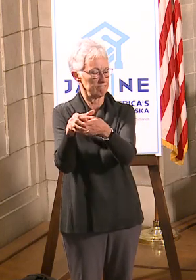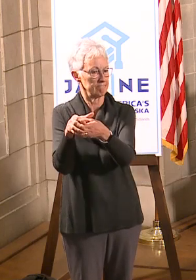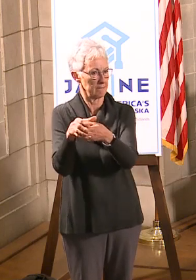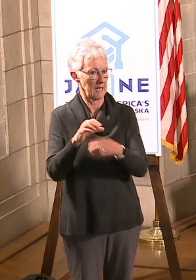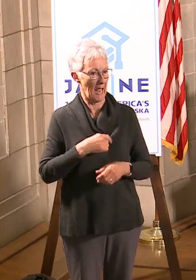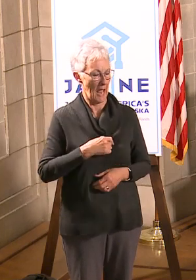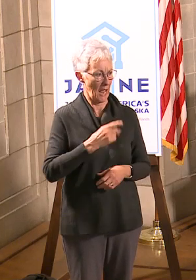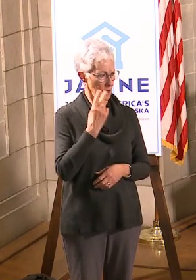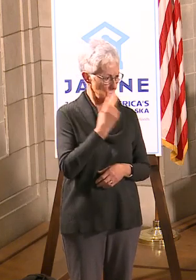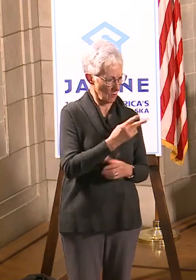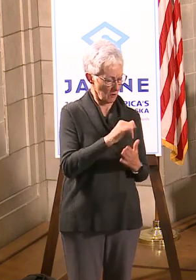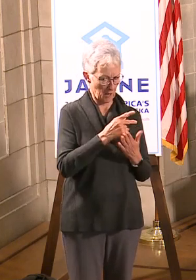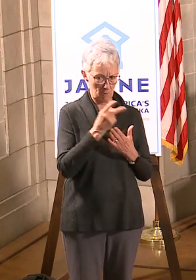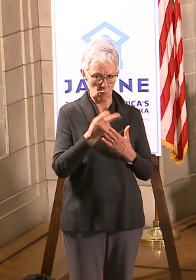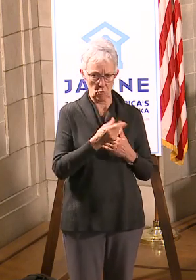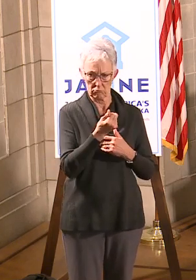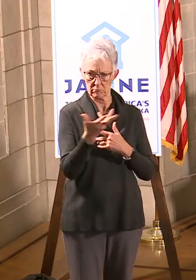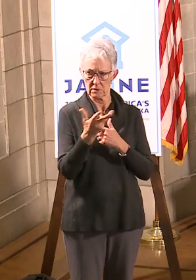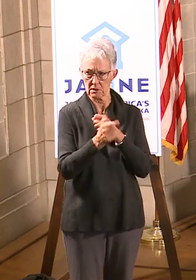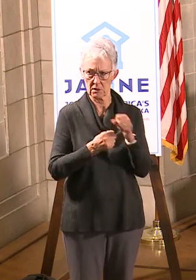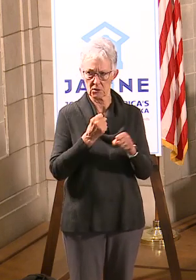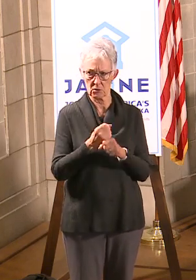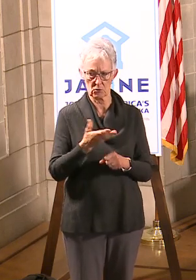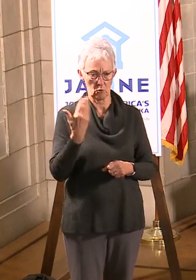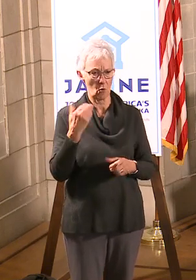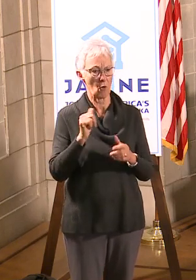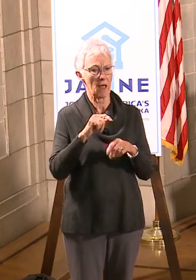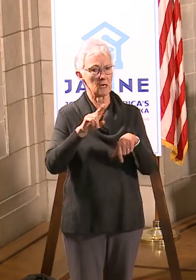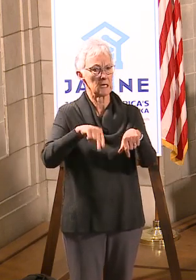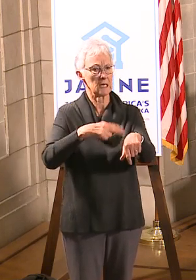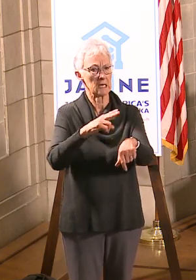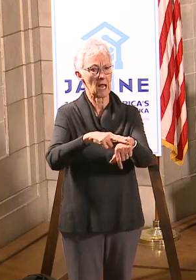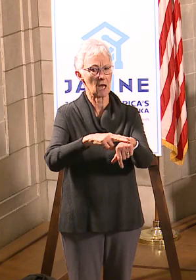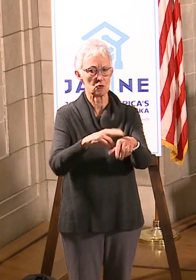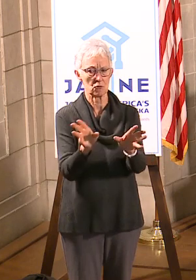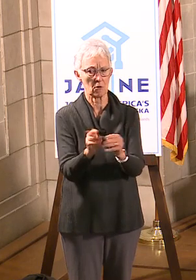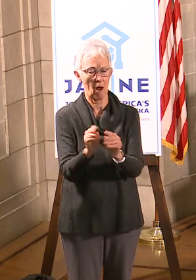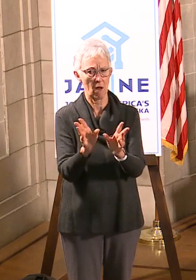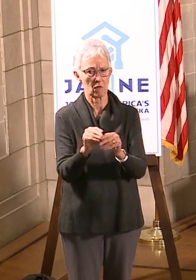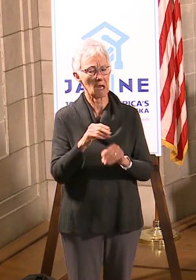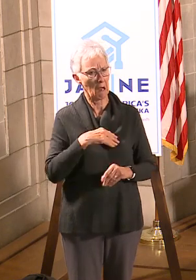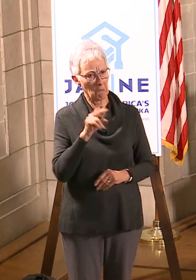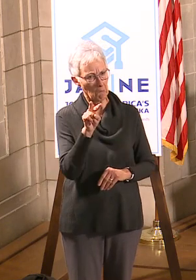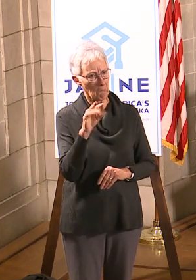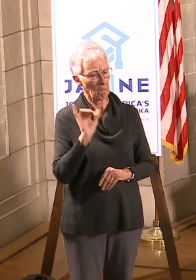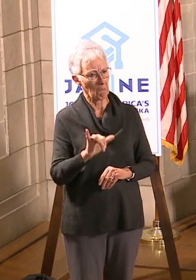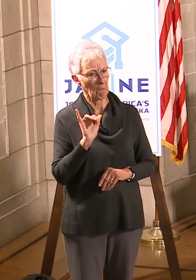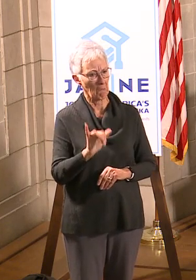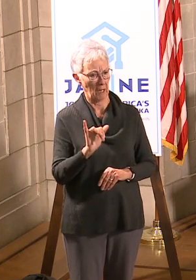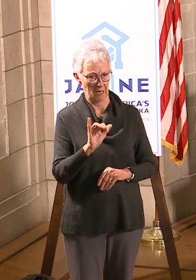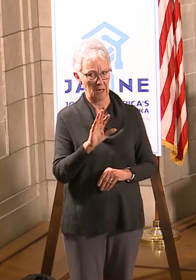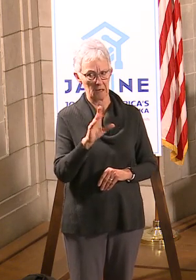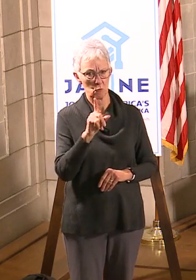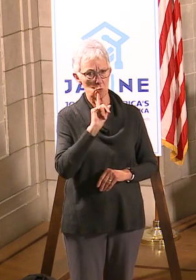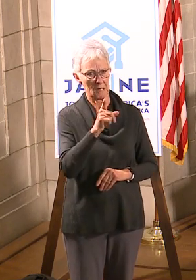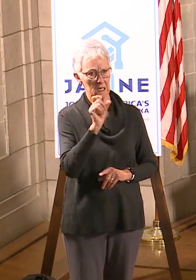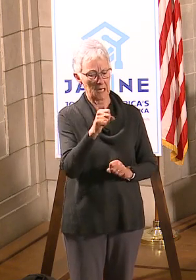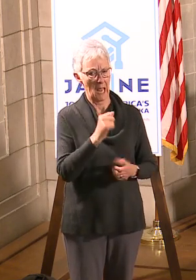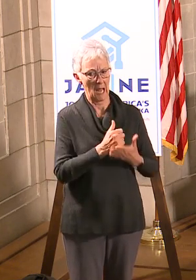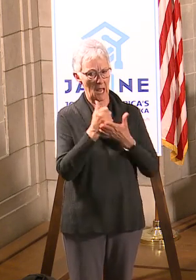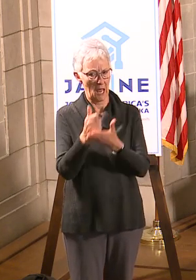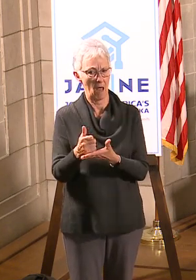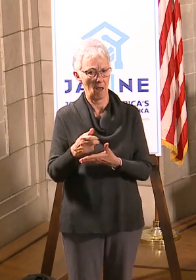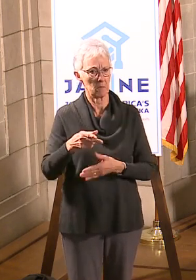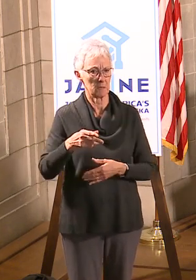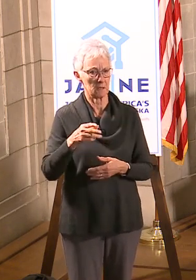first saw several years ago at a national conference, and it was like, wow, this is really something that could help disadvantaged youth, at-risk